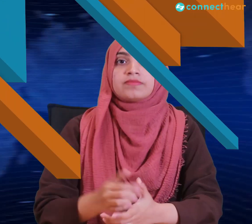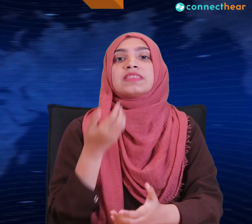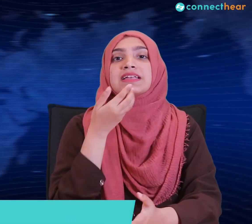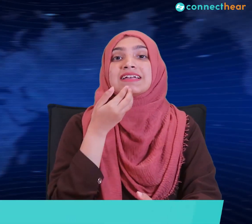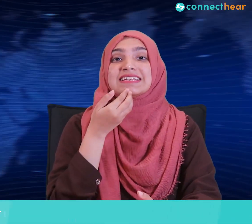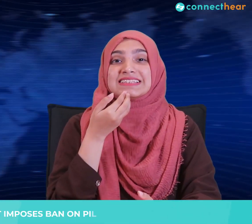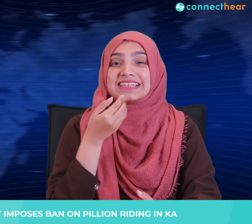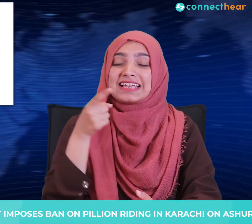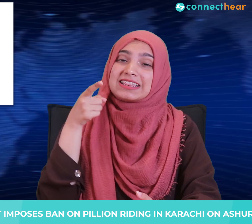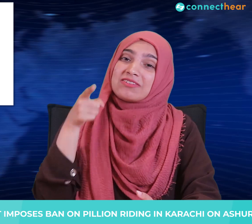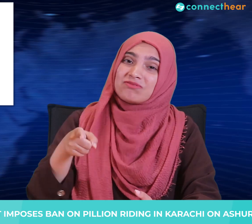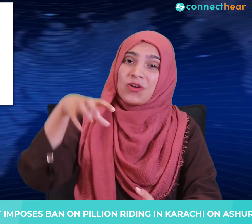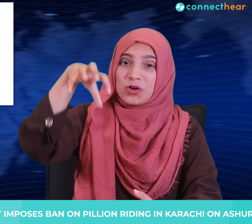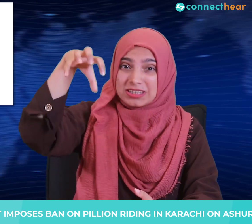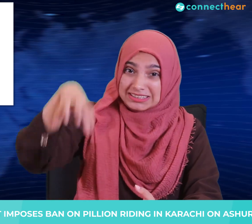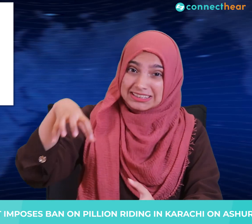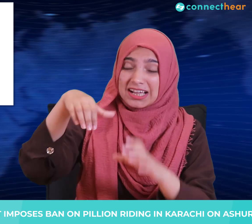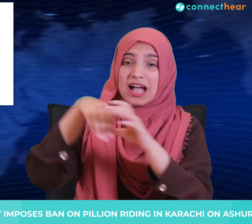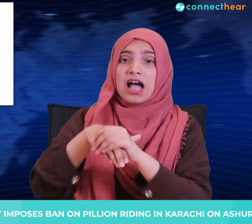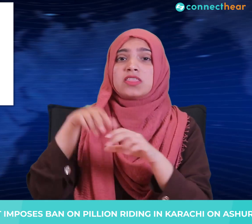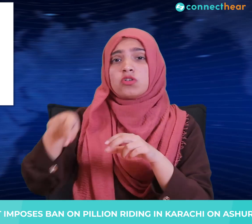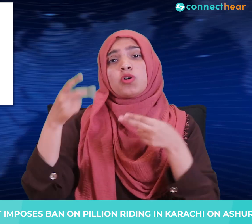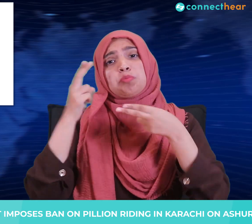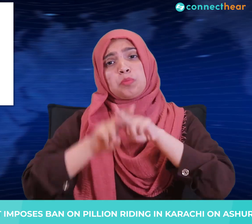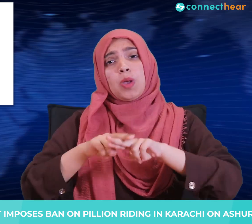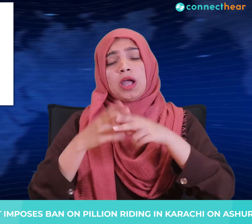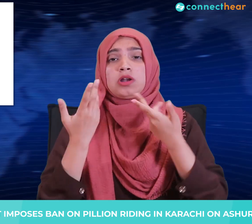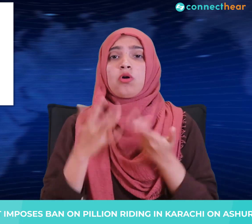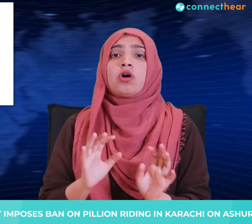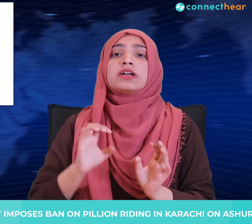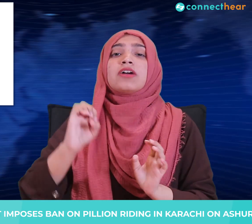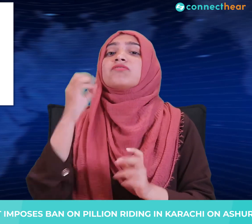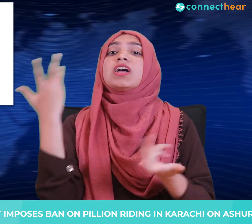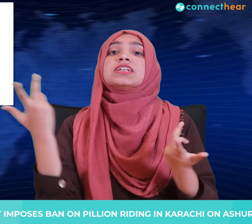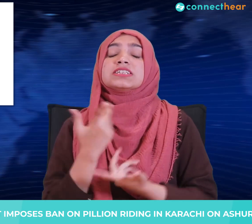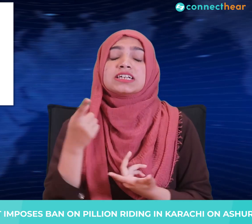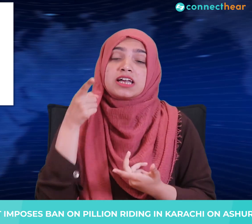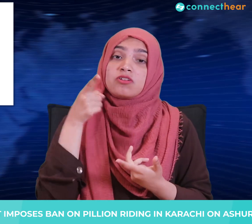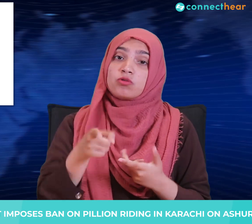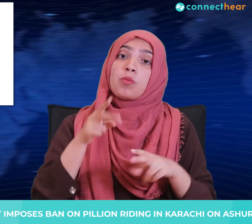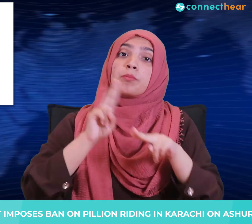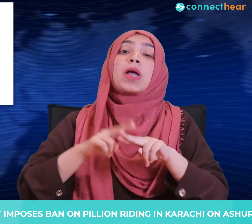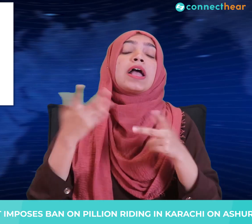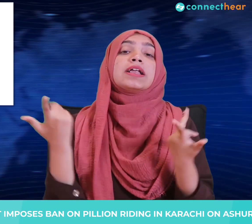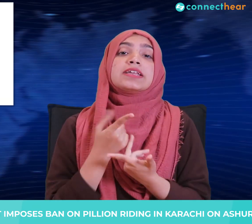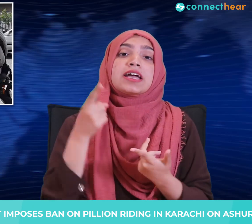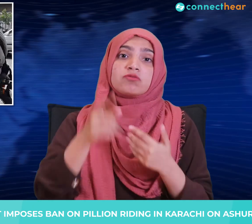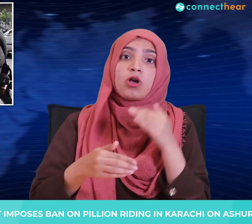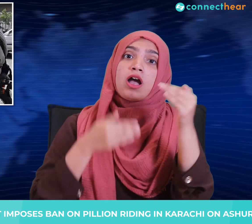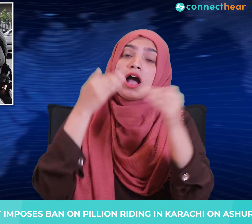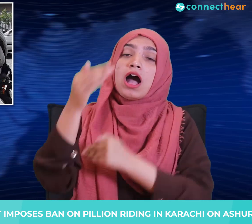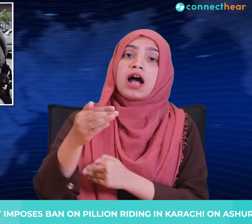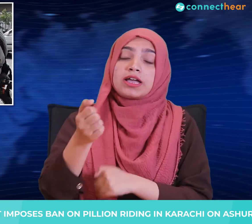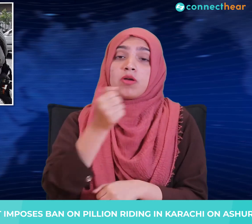Synth Home Department has imposed a ban on pillion riding in the city for the upcoming days of Muharram.